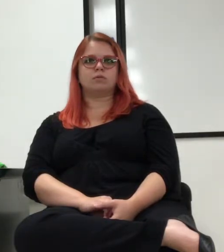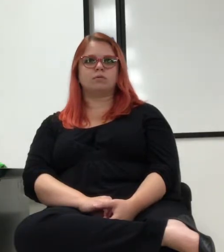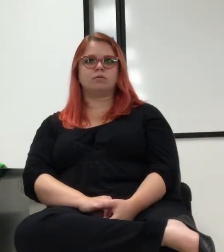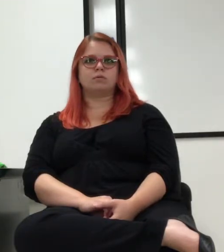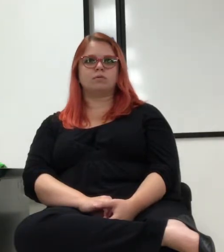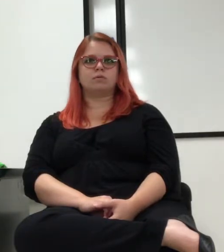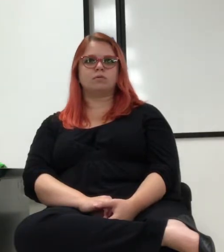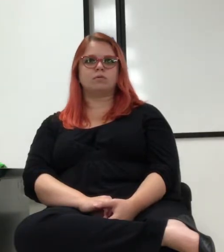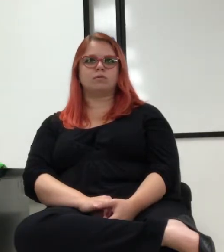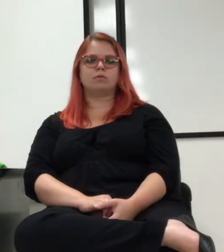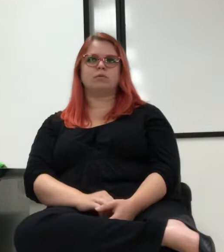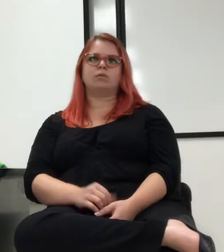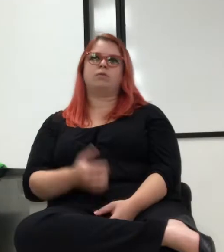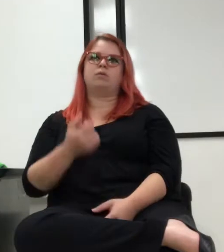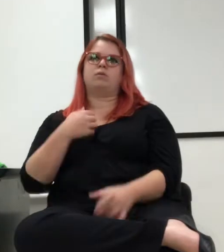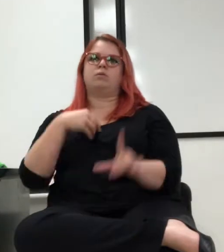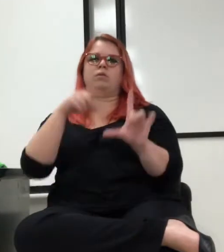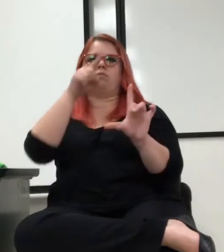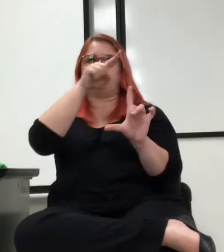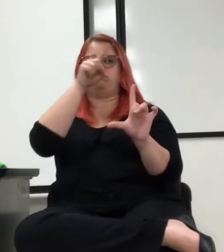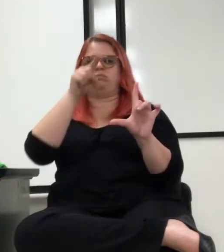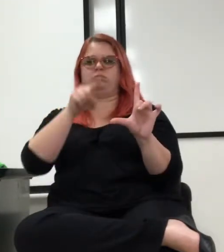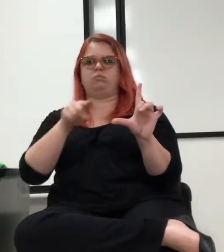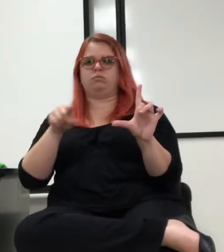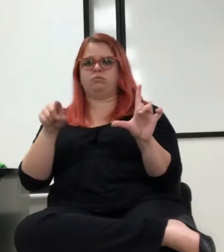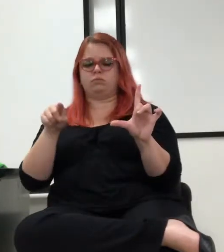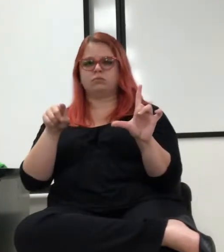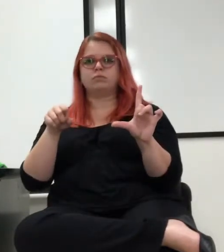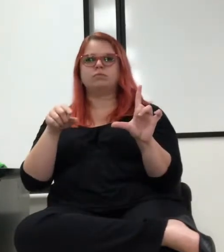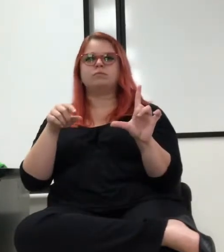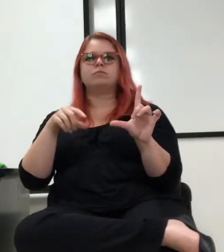This is my sigmoid shaped curve. Here's my